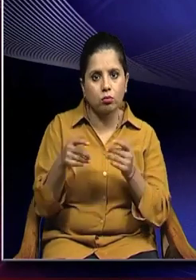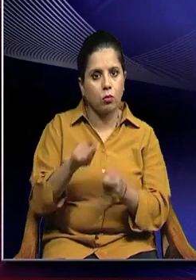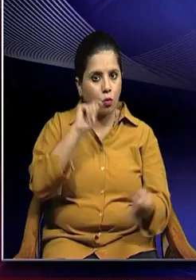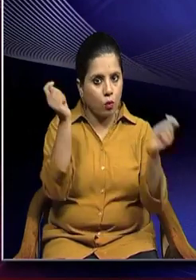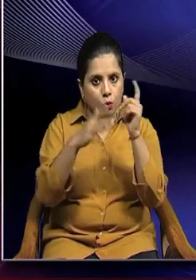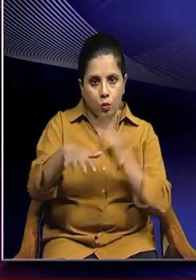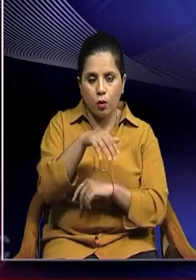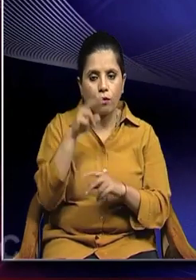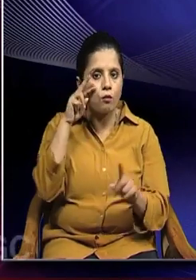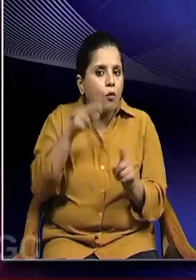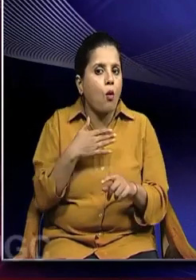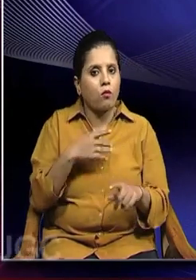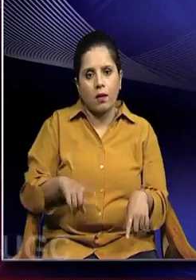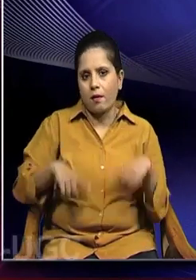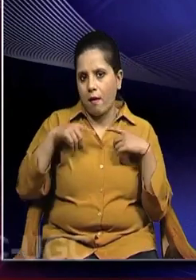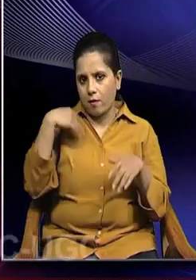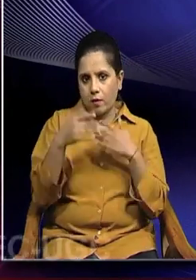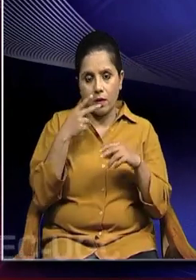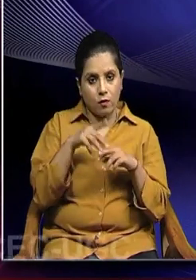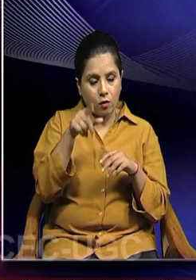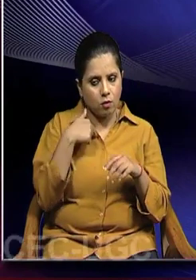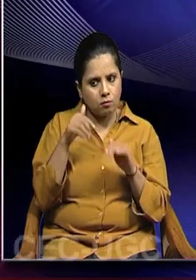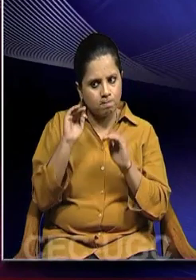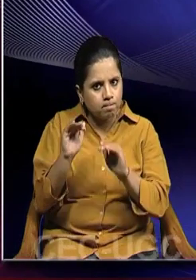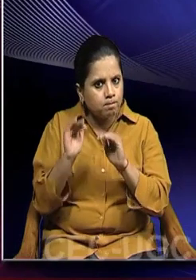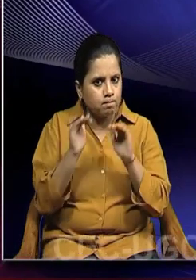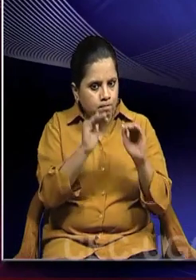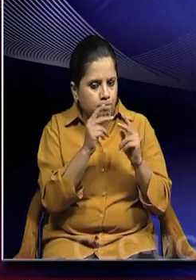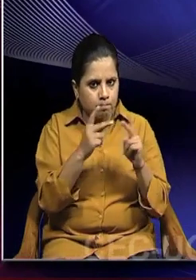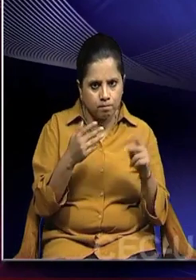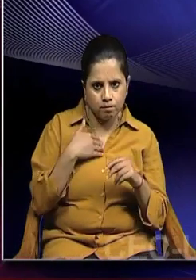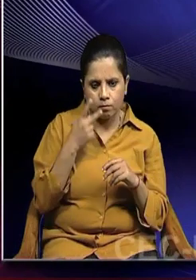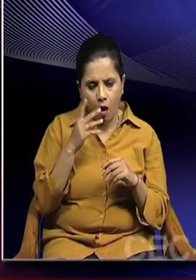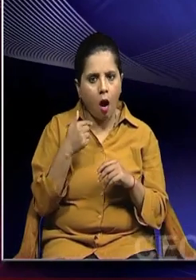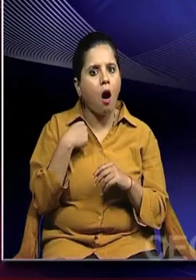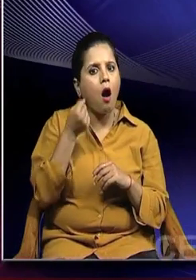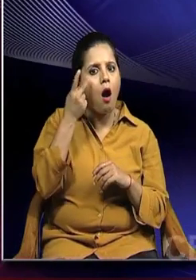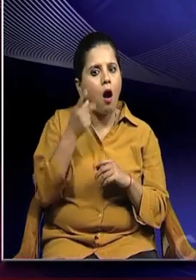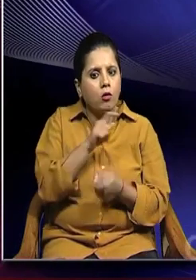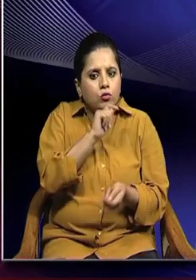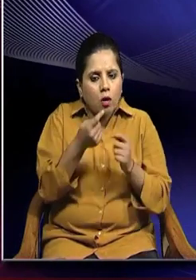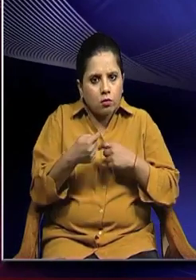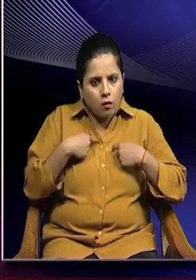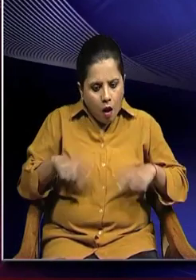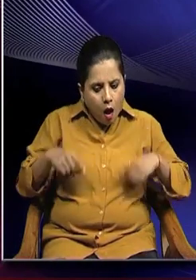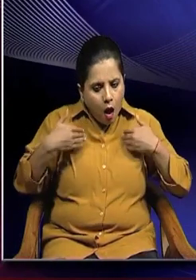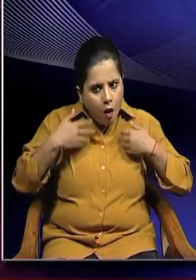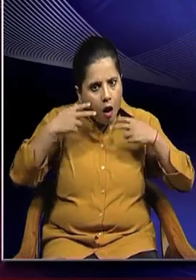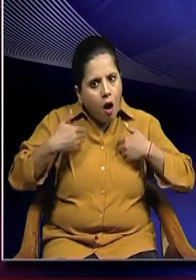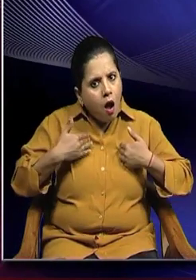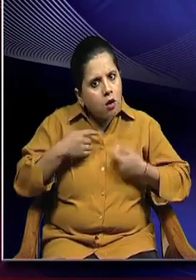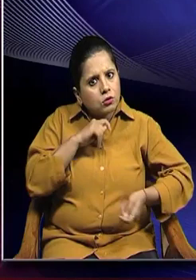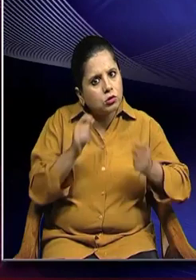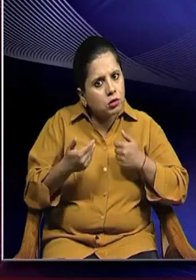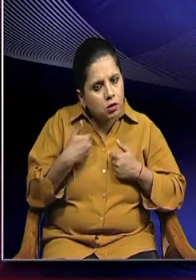based view of life. If you cooperate with everyone, you witness a transformation in your life, and you lead